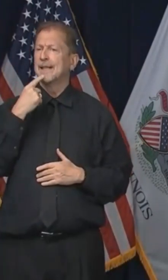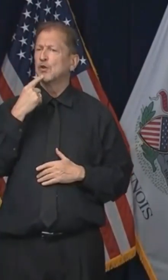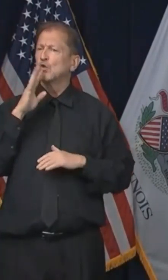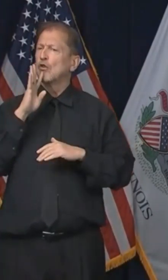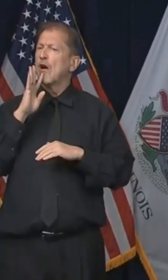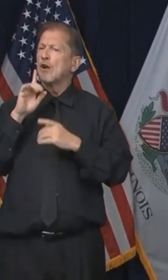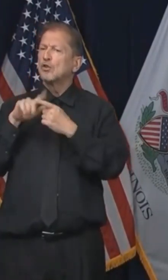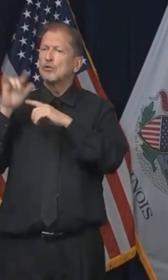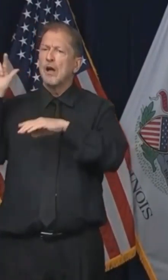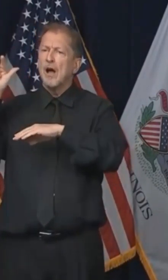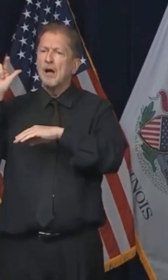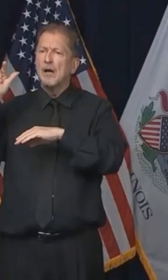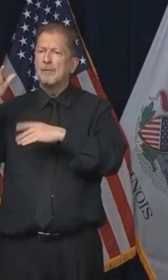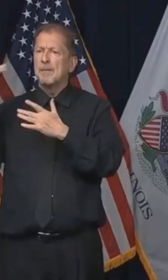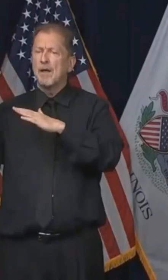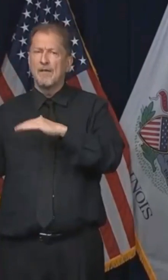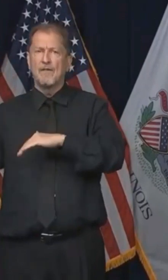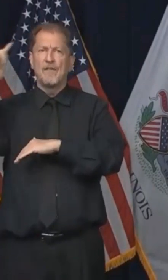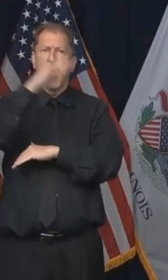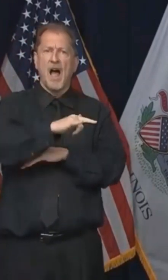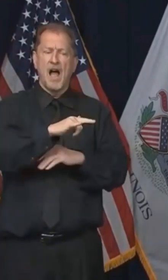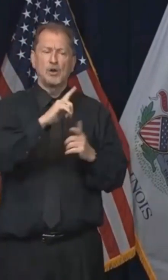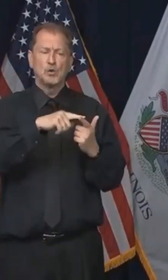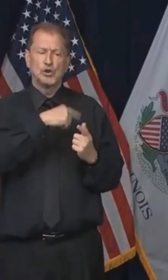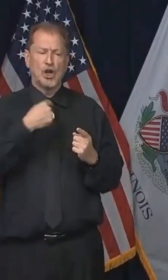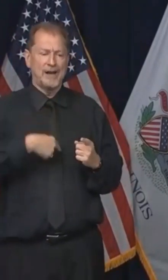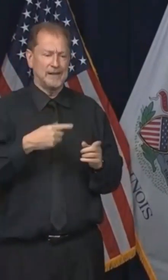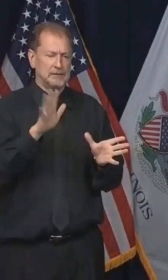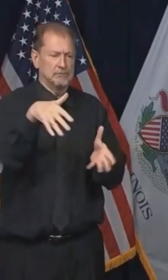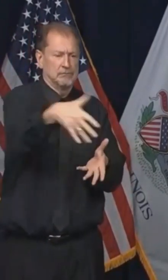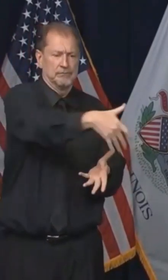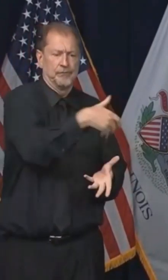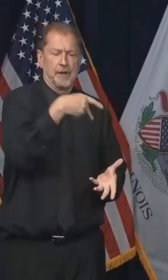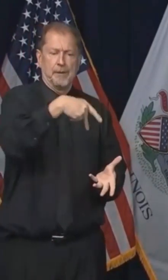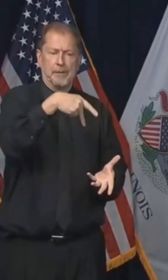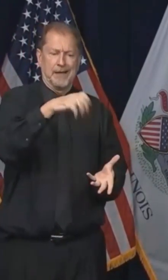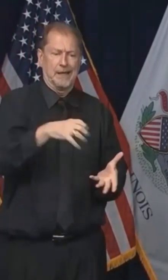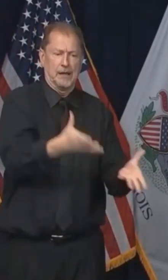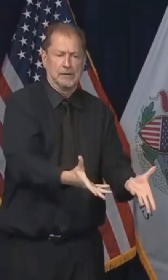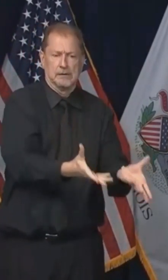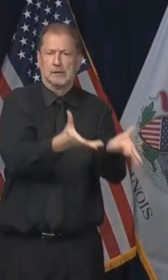about a flight to China to bring back PPE. Where does that stand?